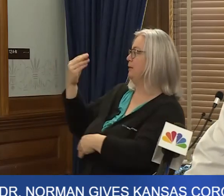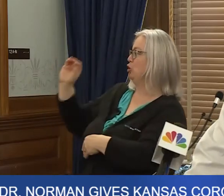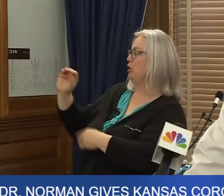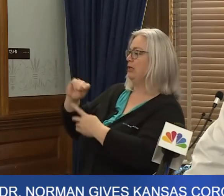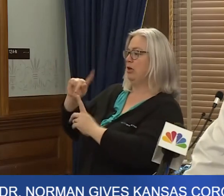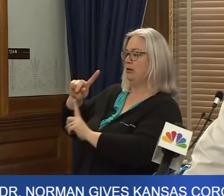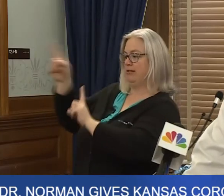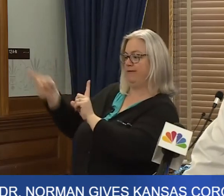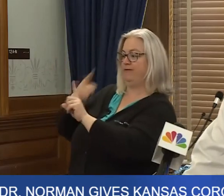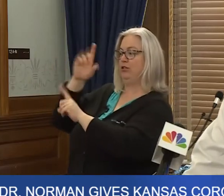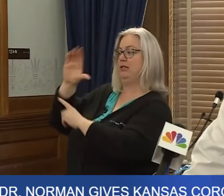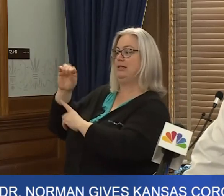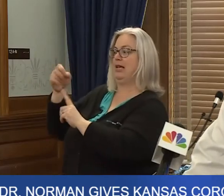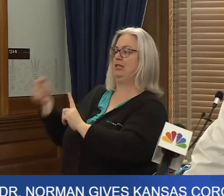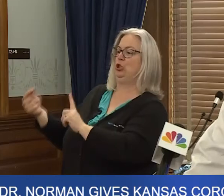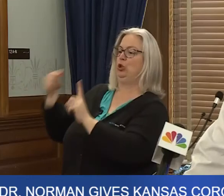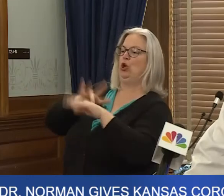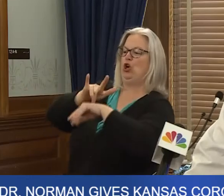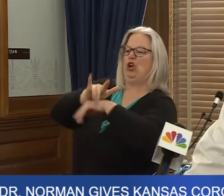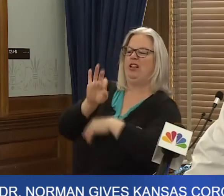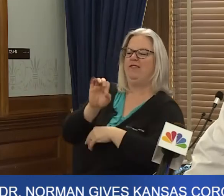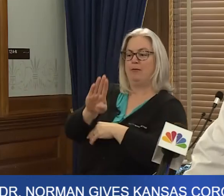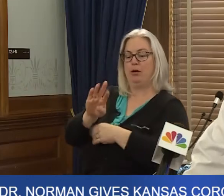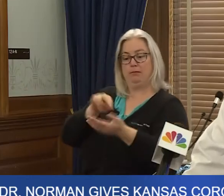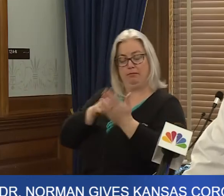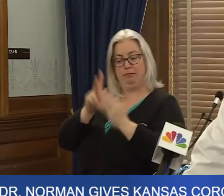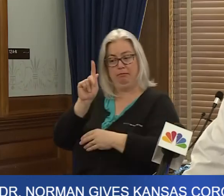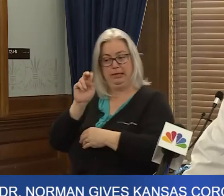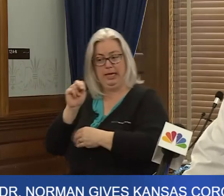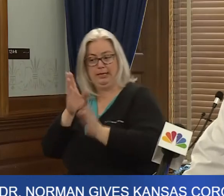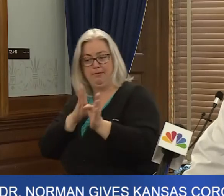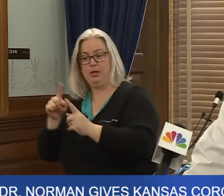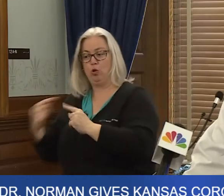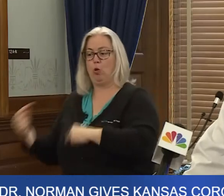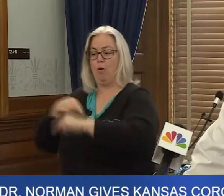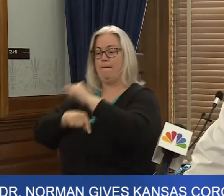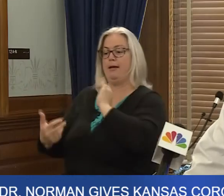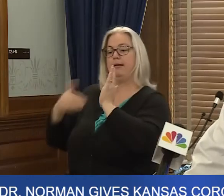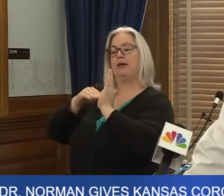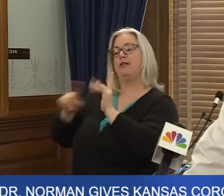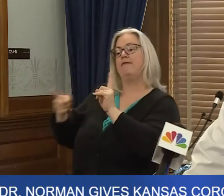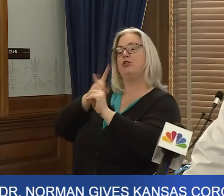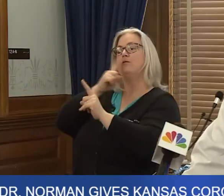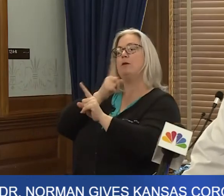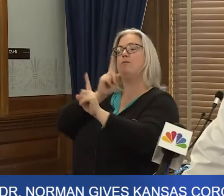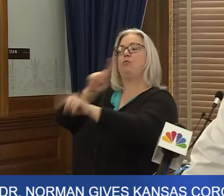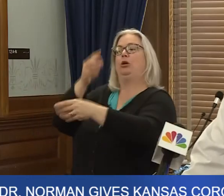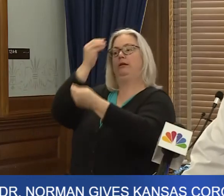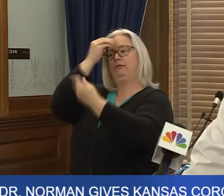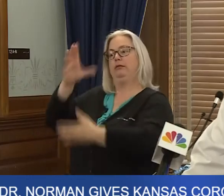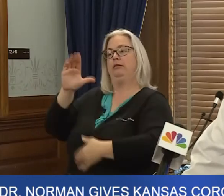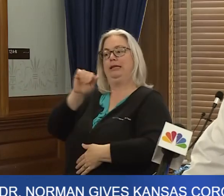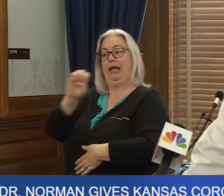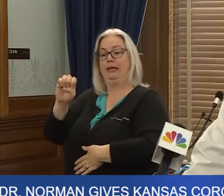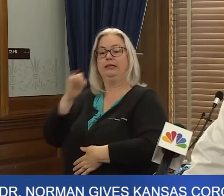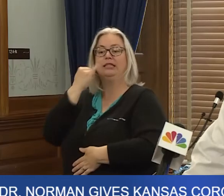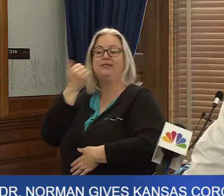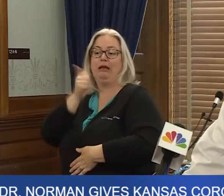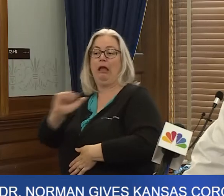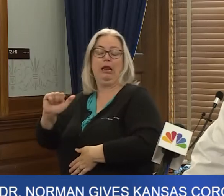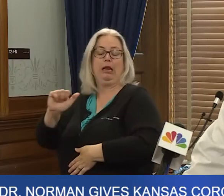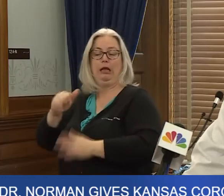traced its first case back to early February. Does Kansas plan to go back and take another look at its first reported cases to determine if there is any indication